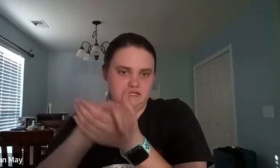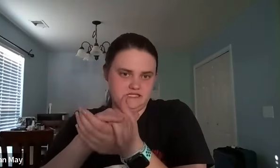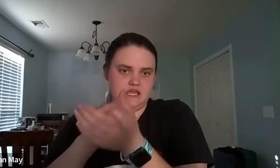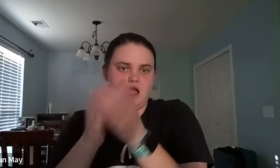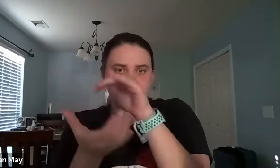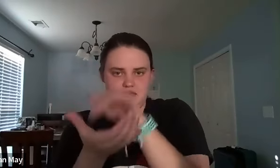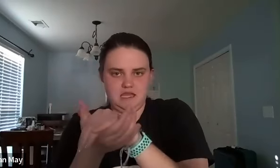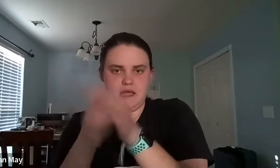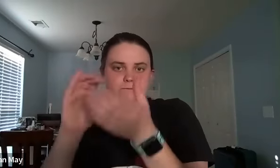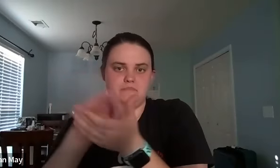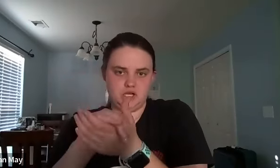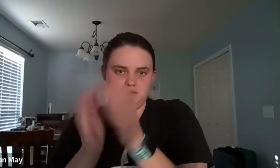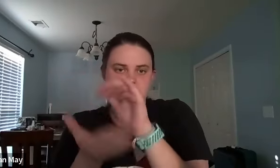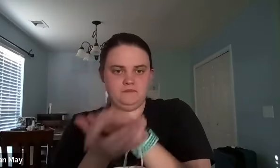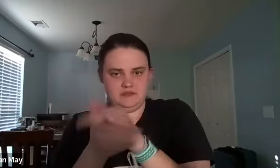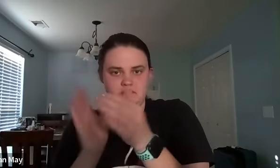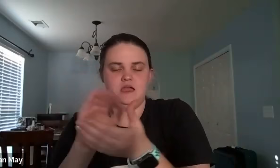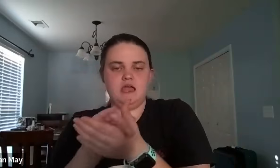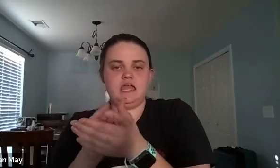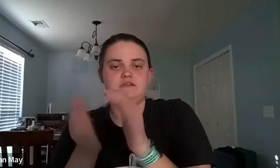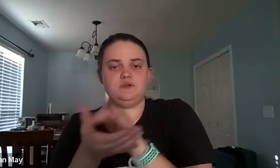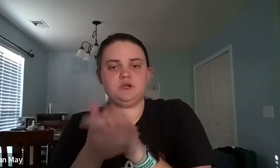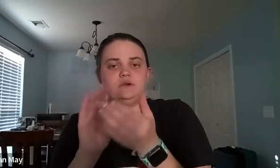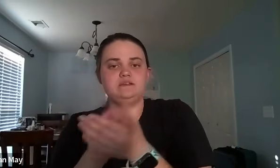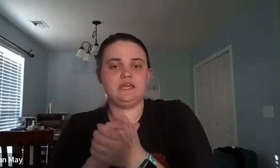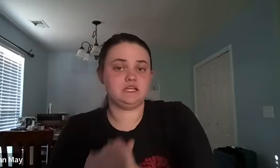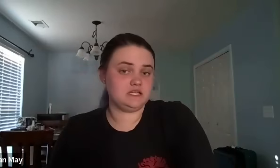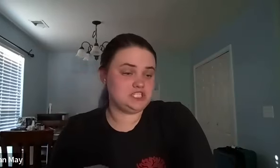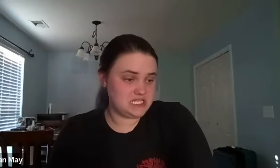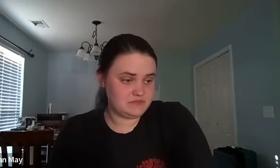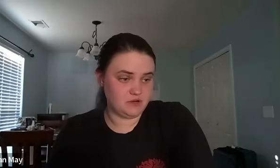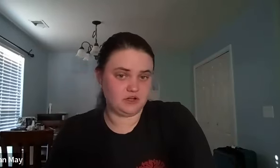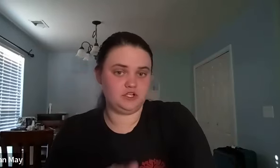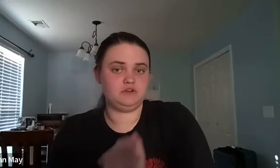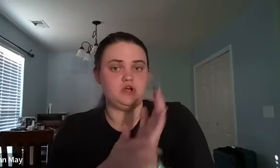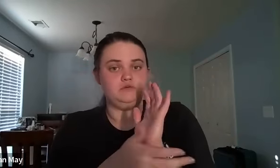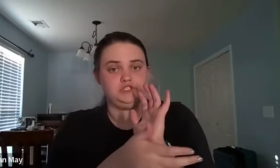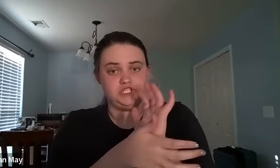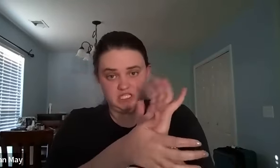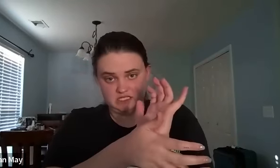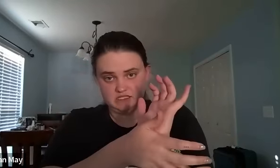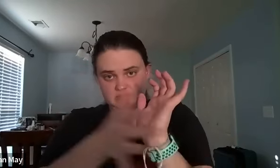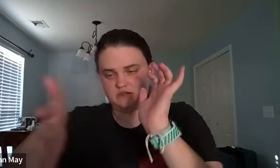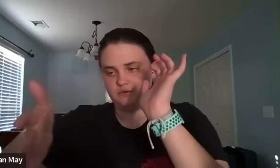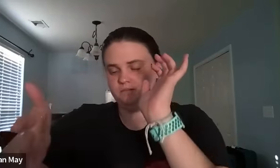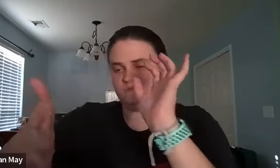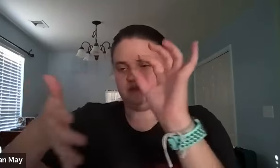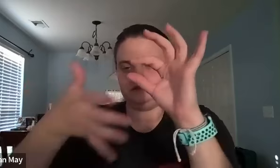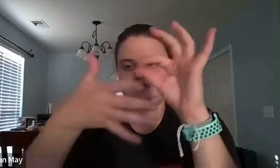patties. Yeah, hamburger. If you were going to make a cheeseburger, you would go cheese. So cheese